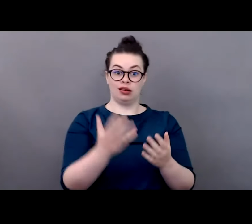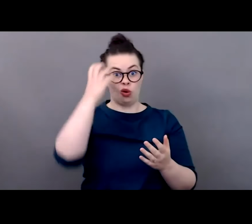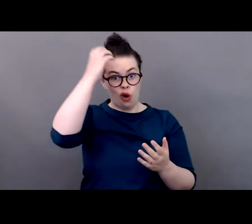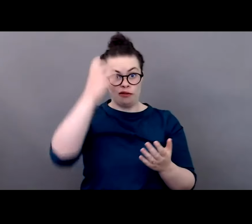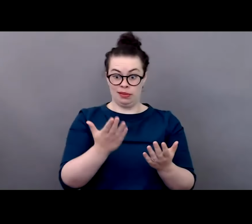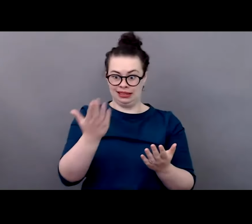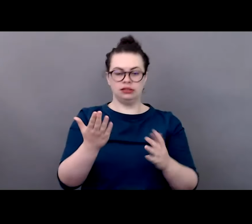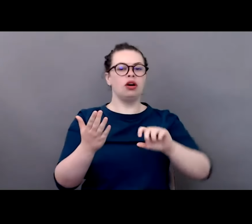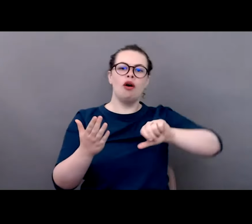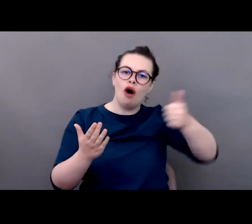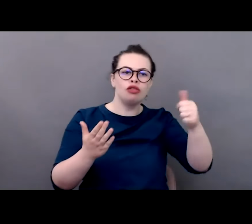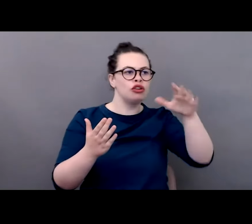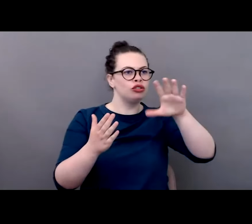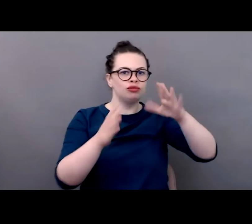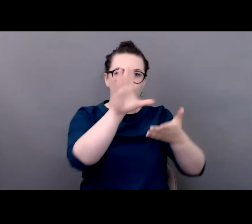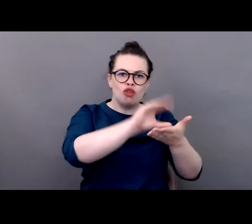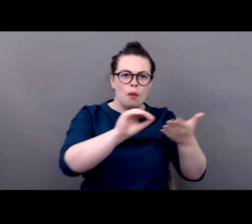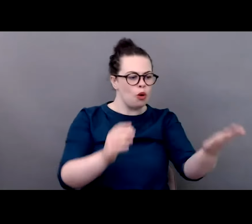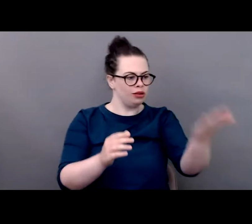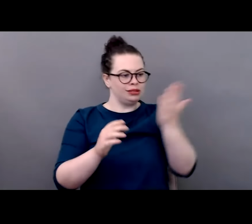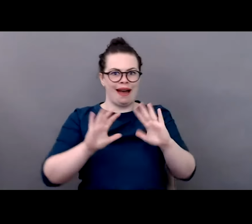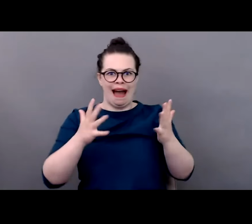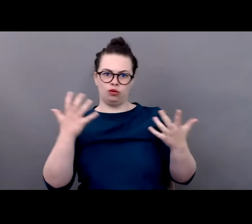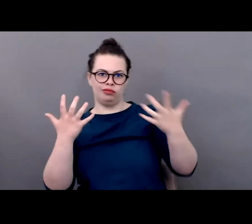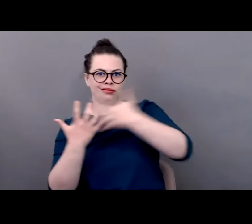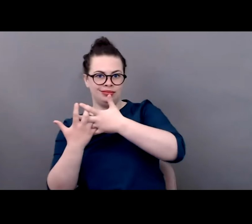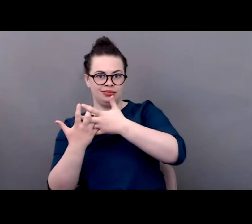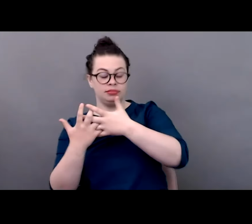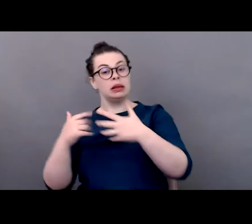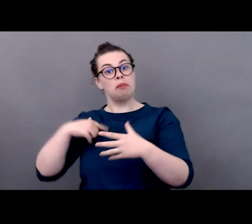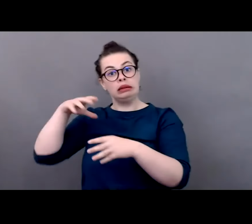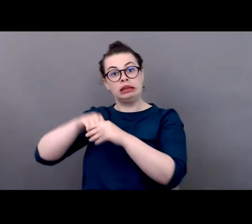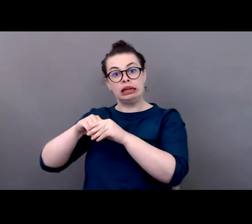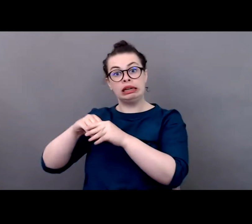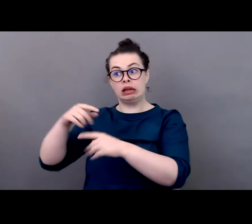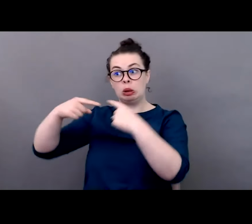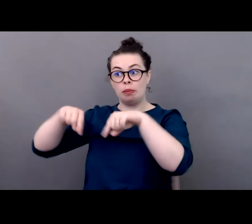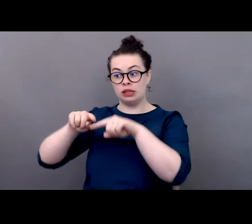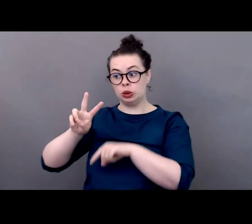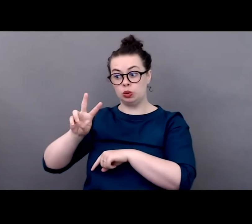I'm at the committee from 2014, and from